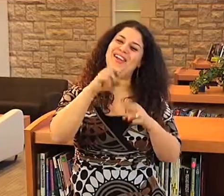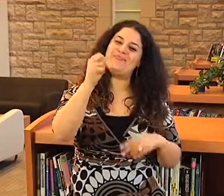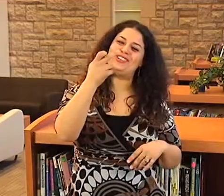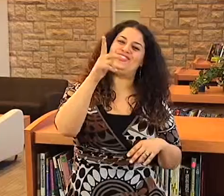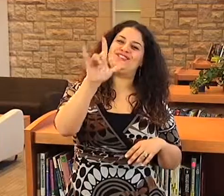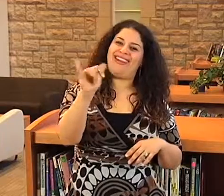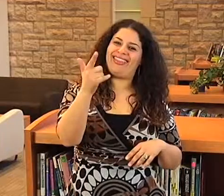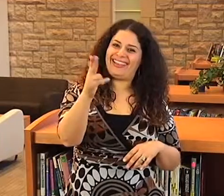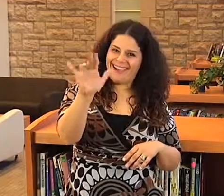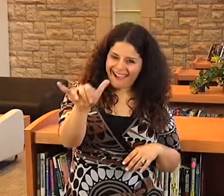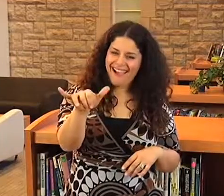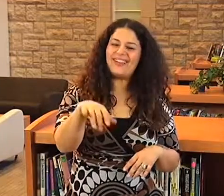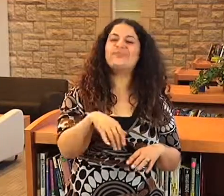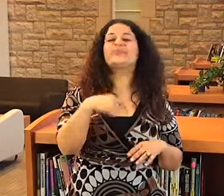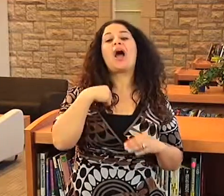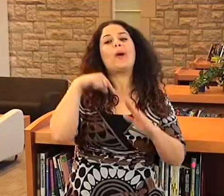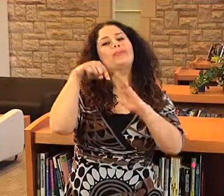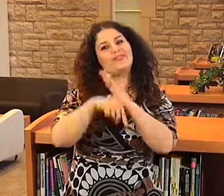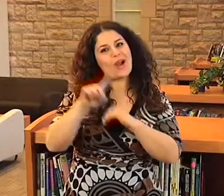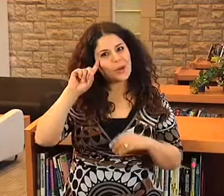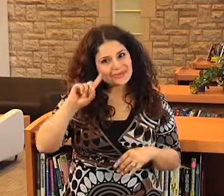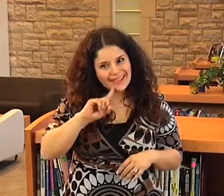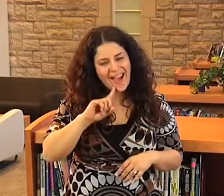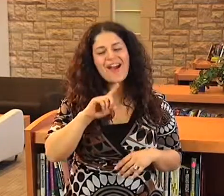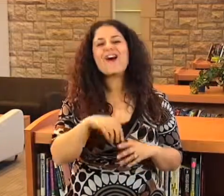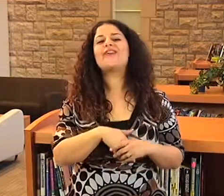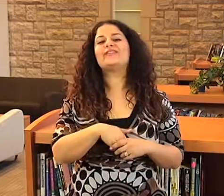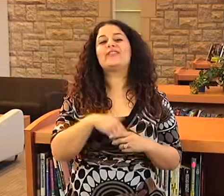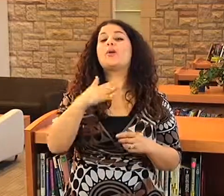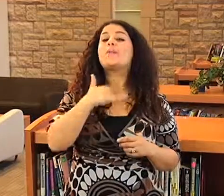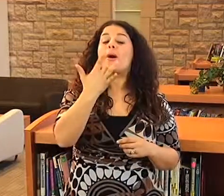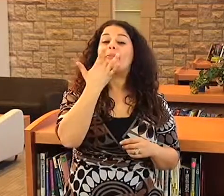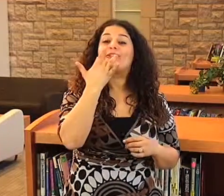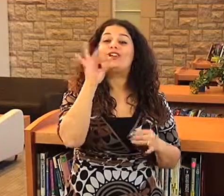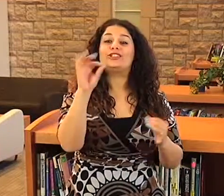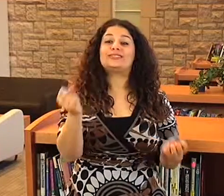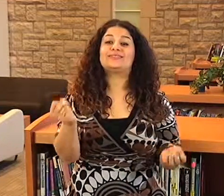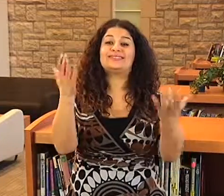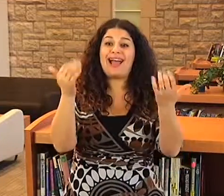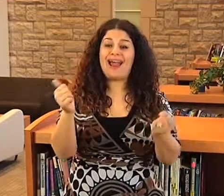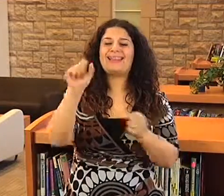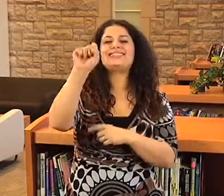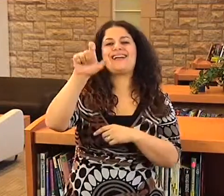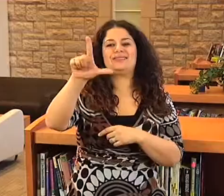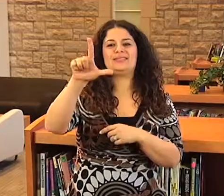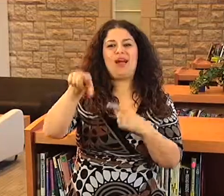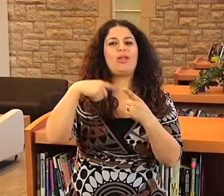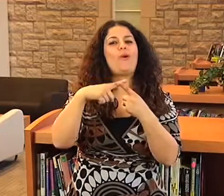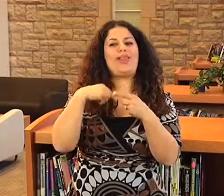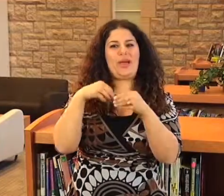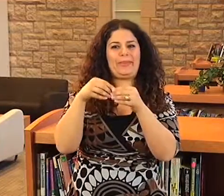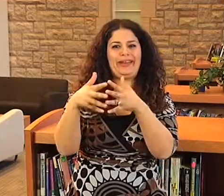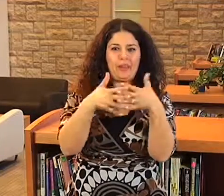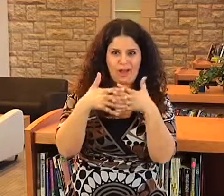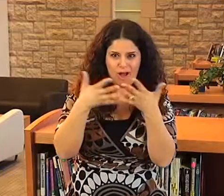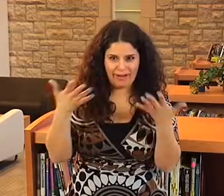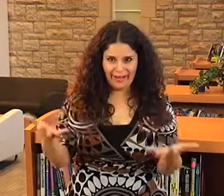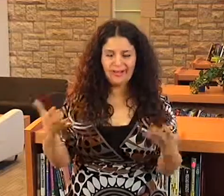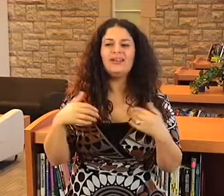Hi, my name is Shelley Guy. I'm profoundly deaf. My preferred mode of communication is